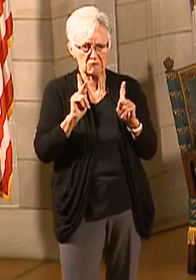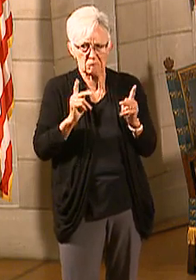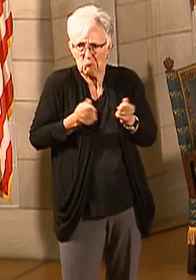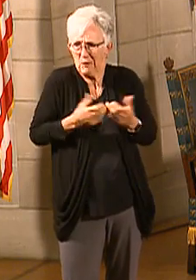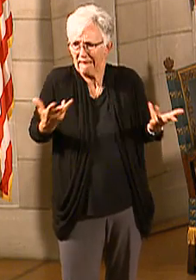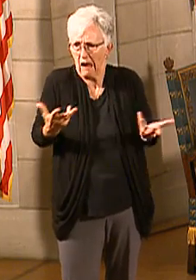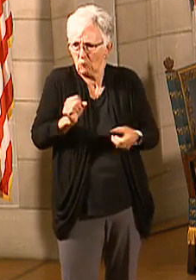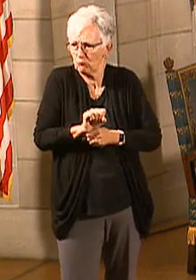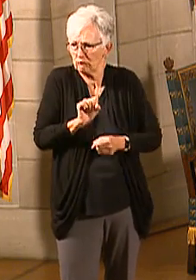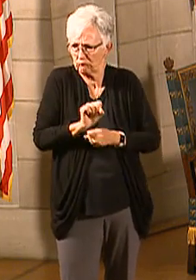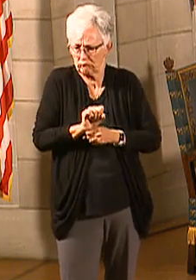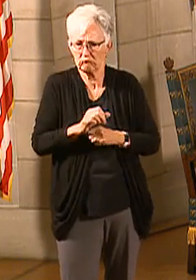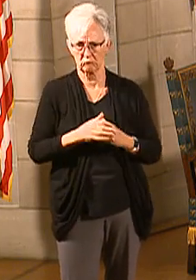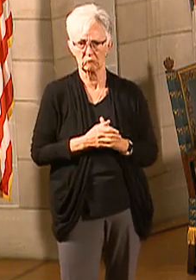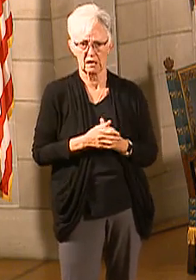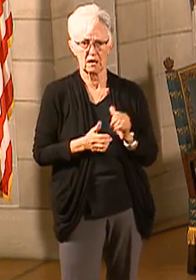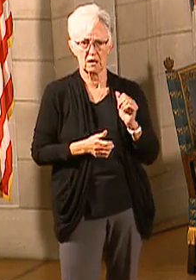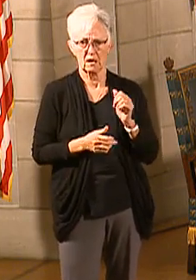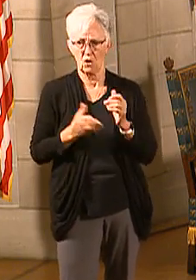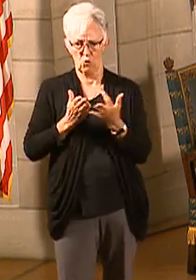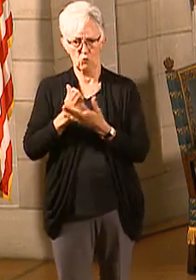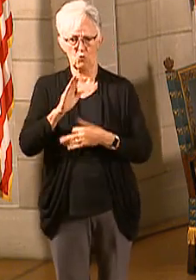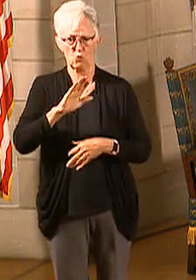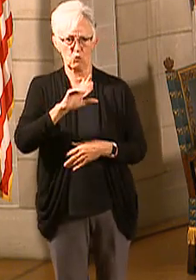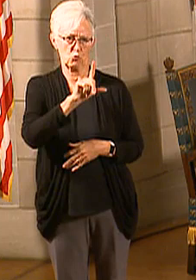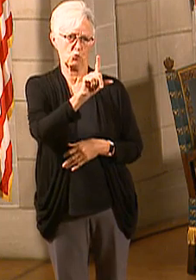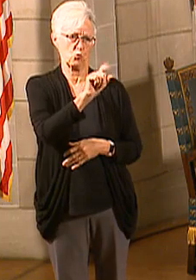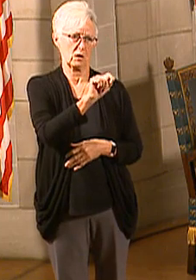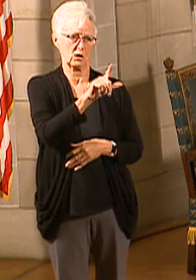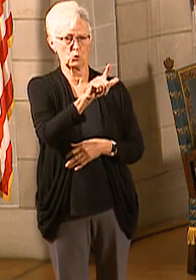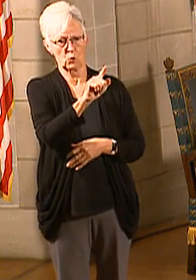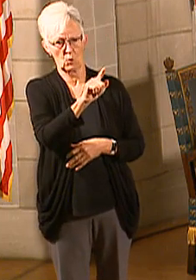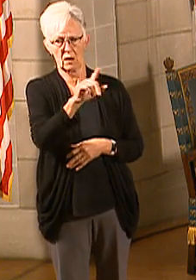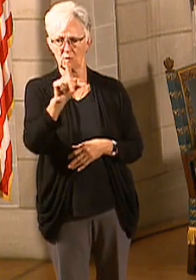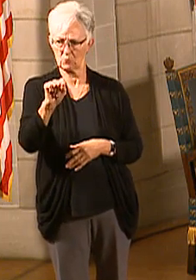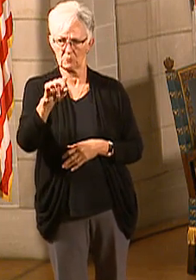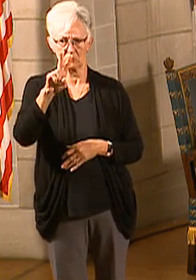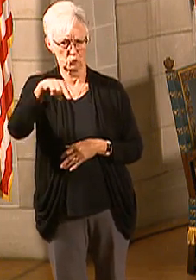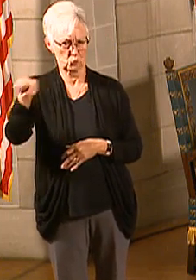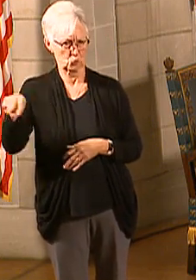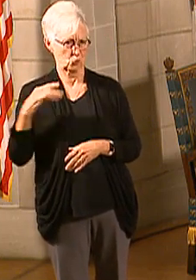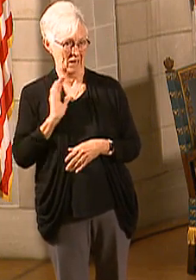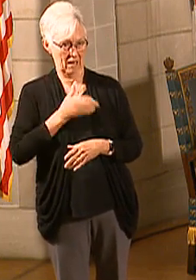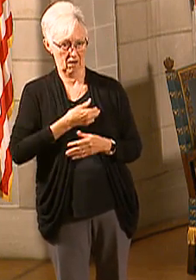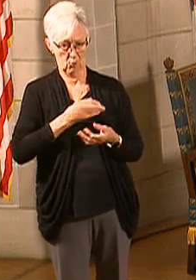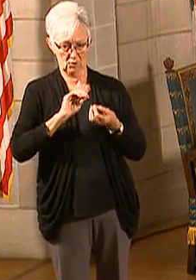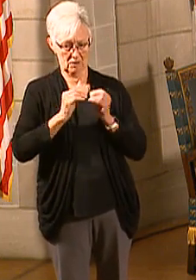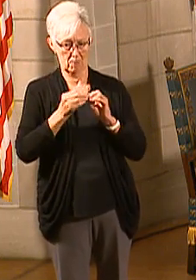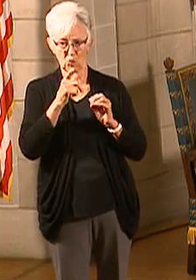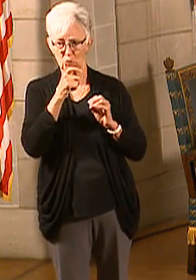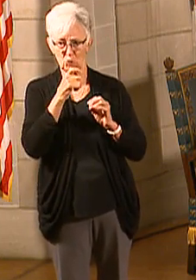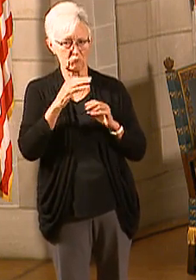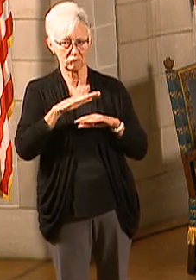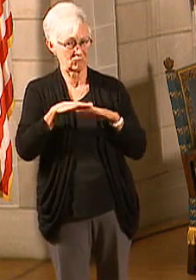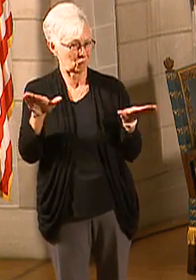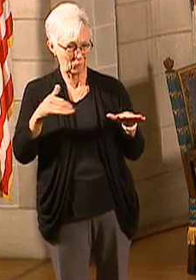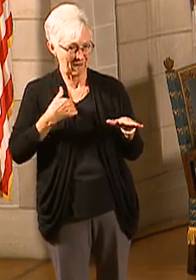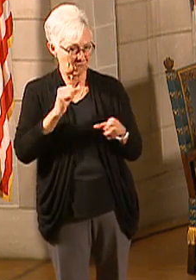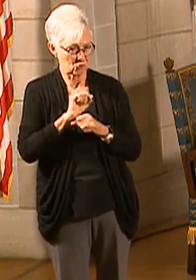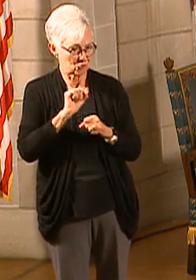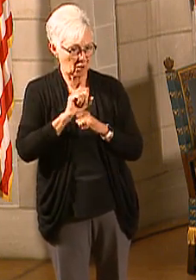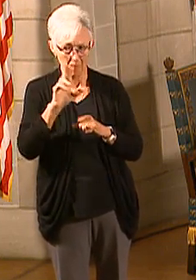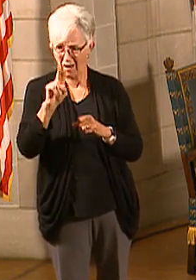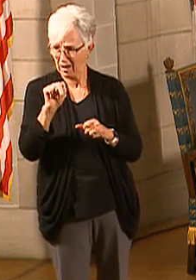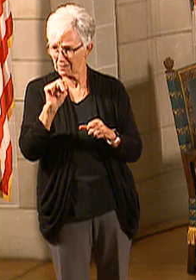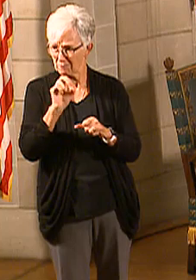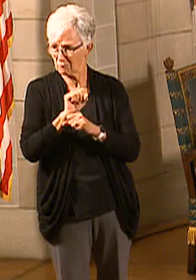and through most of 2022, Nebraska has averaged the lowest unemployment rate in the country. As I mentioned, we've hit historical lows, not only for